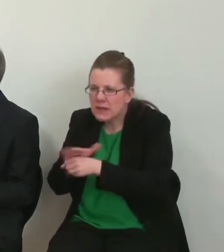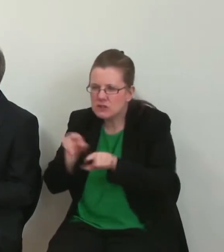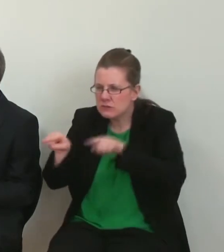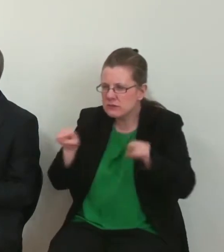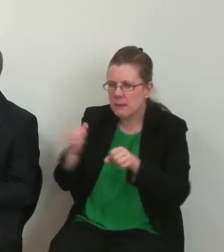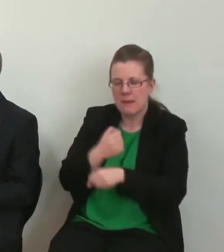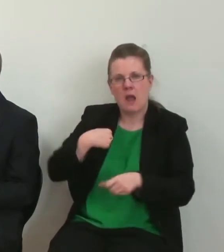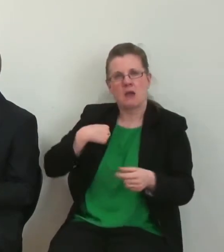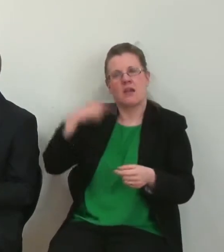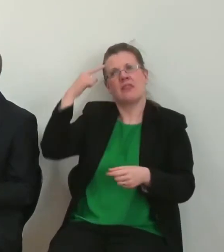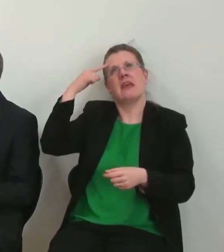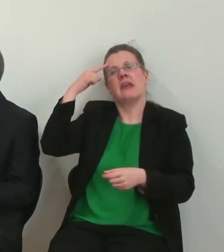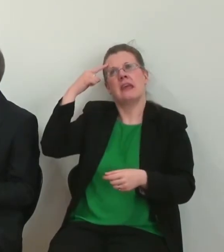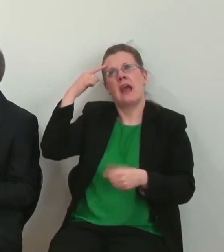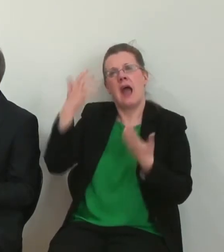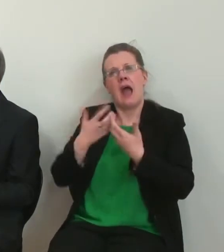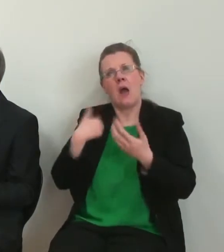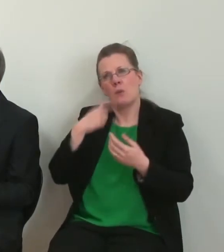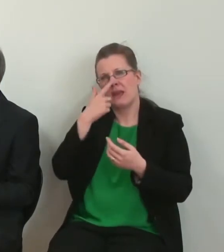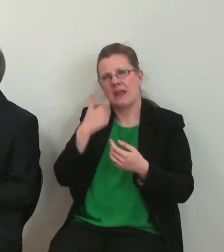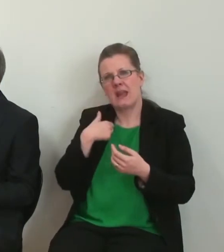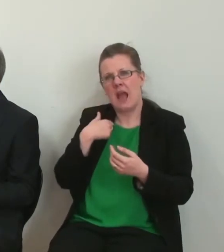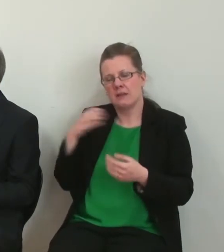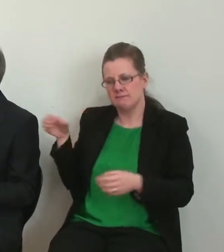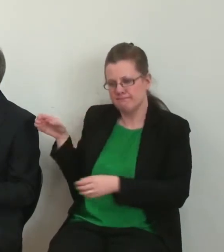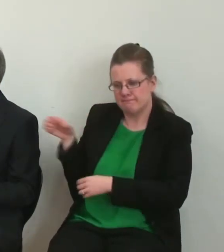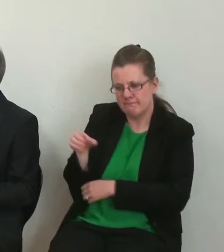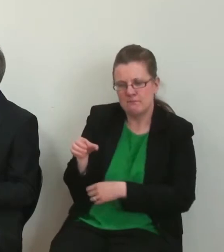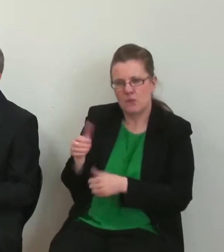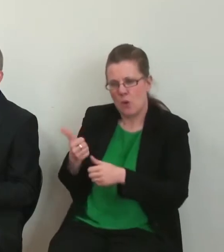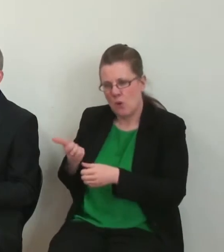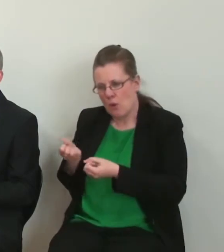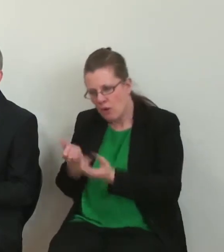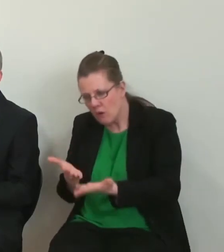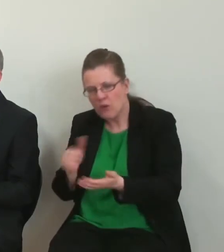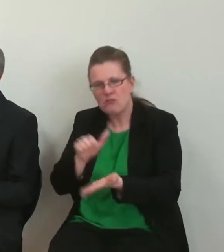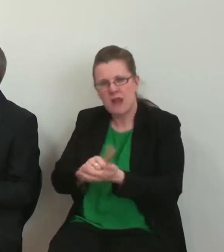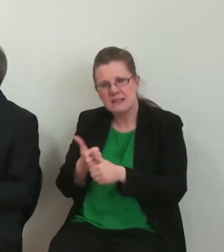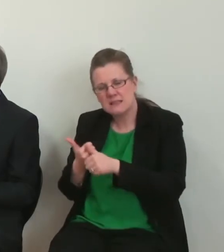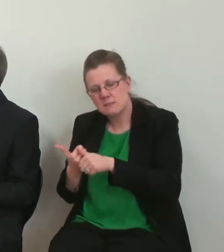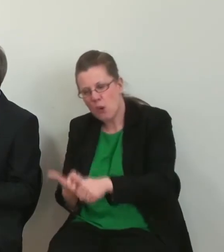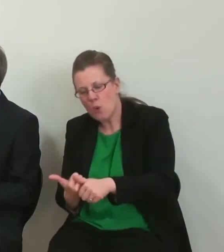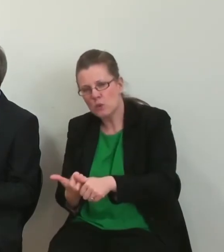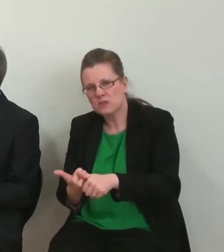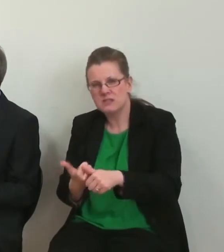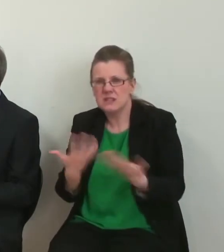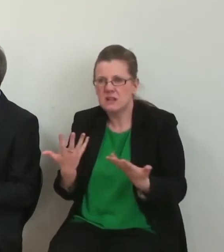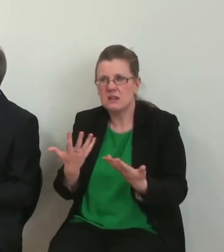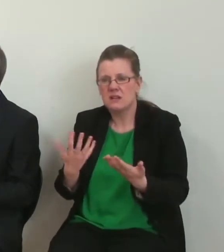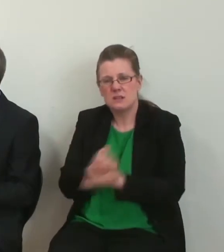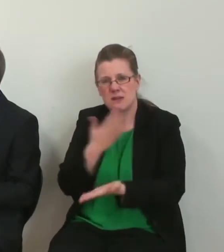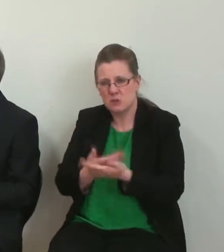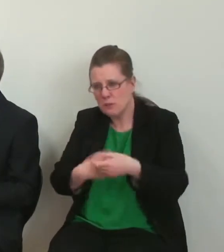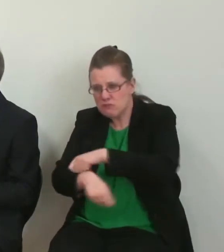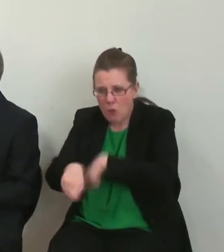thinking about how we can put in the right sort of support to make sure that, to be proactive about